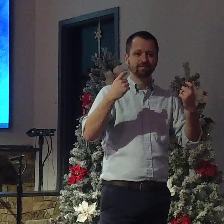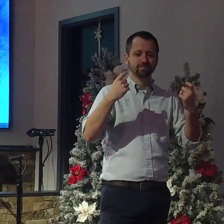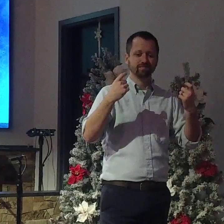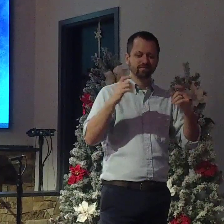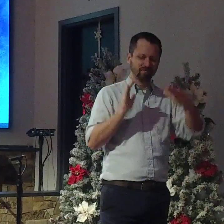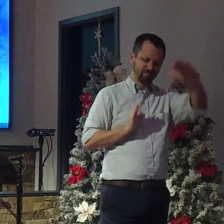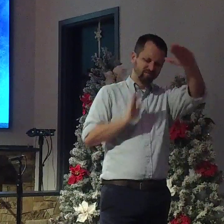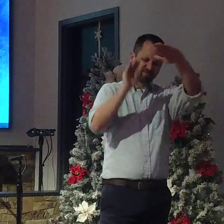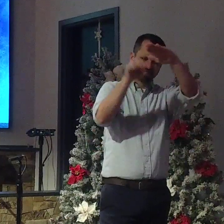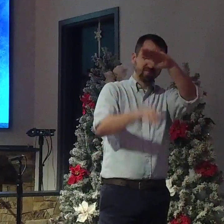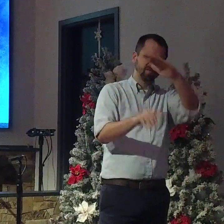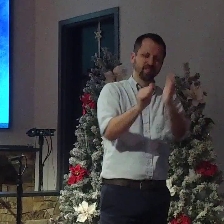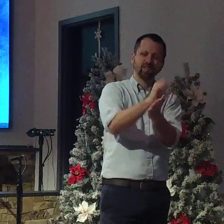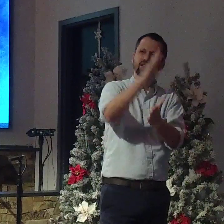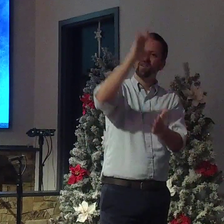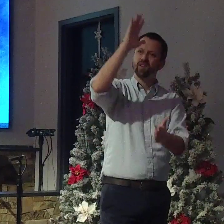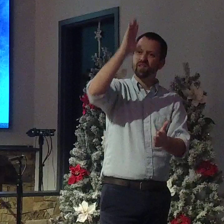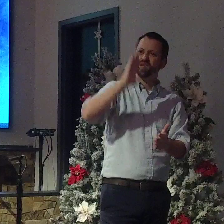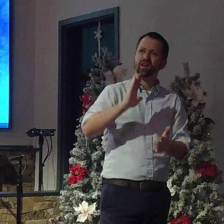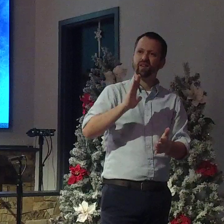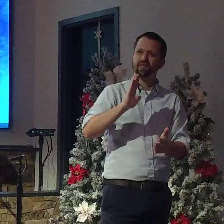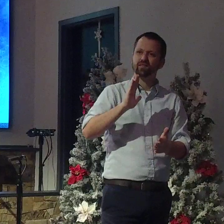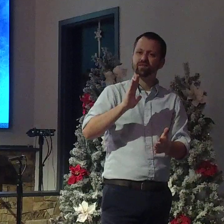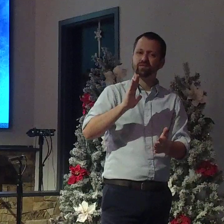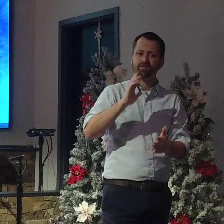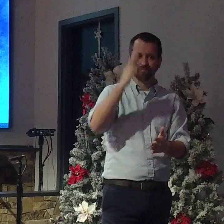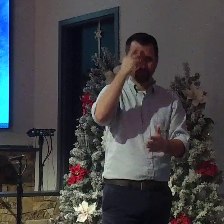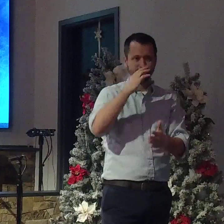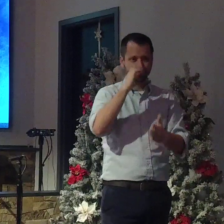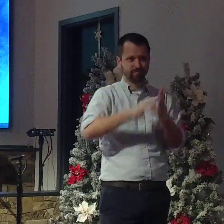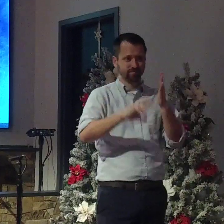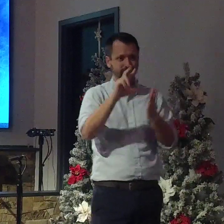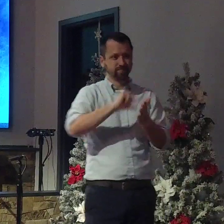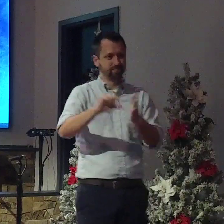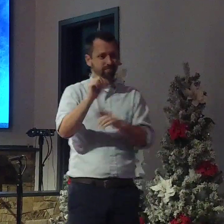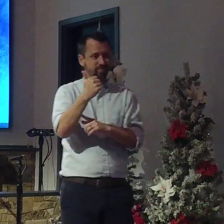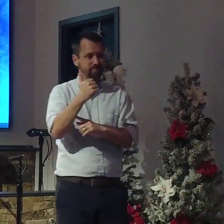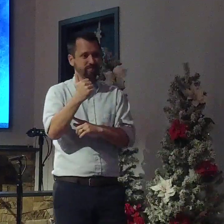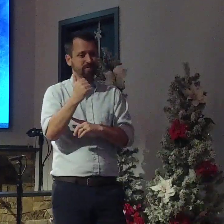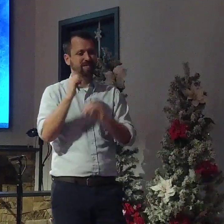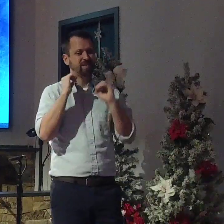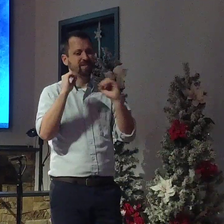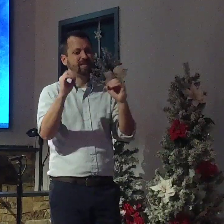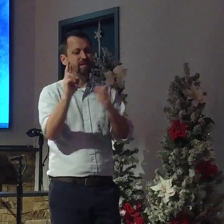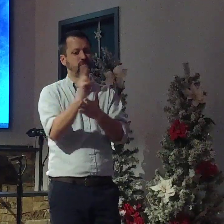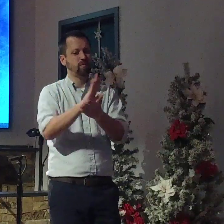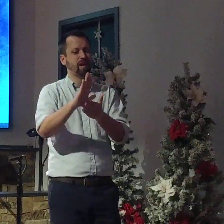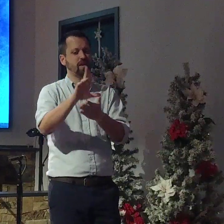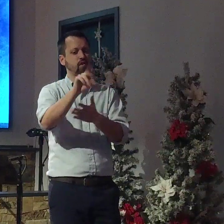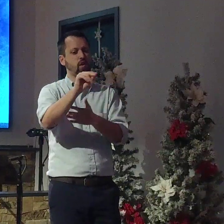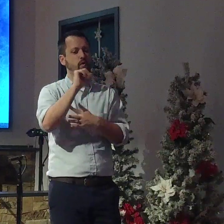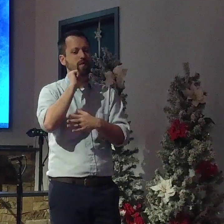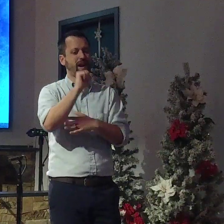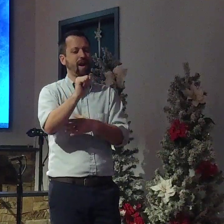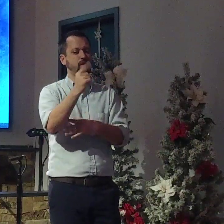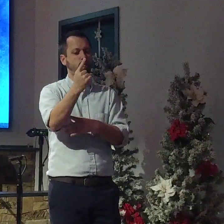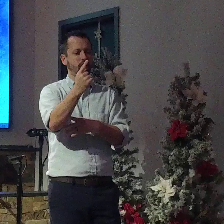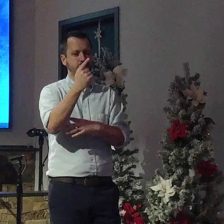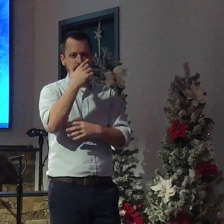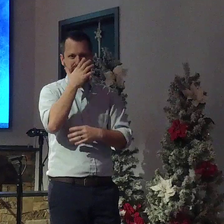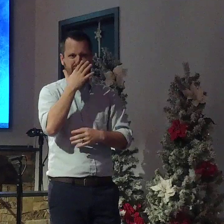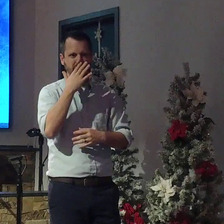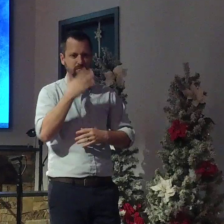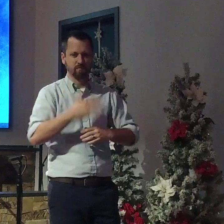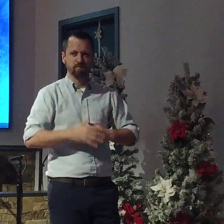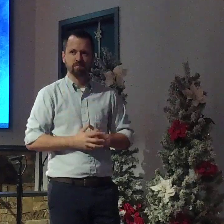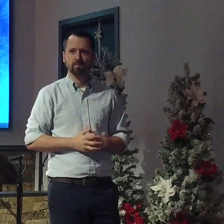offend in one point, he is guilty of all." He's guilty of all. And basically what that verse is saying